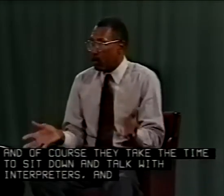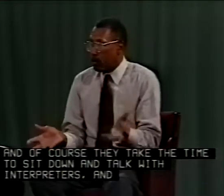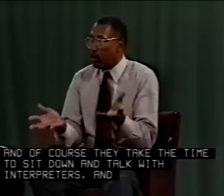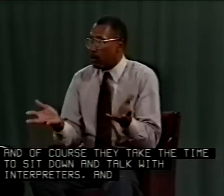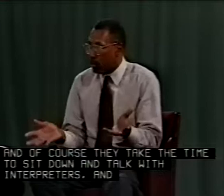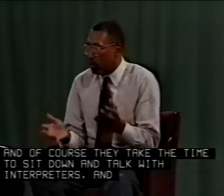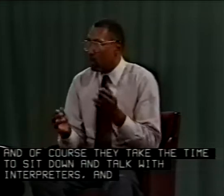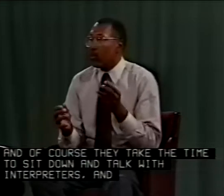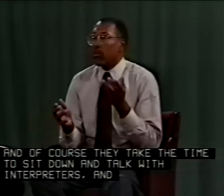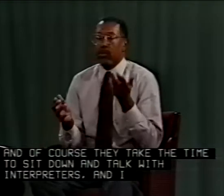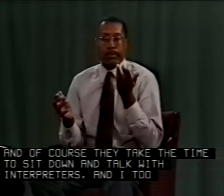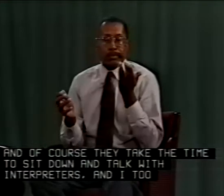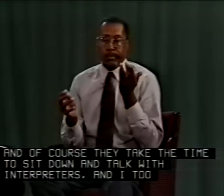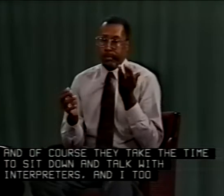and take the opportunity to encourage